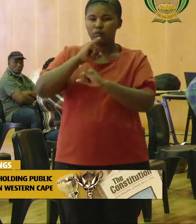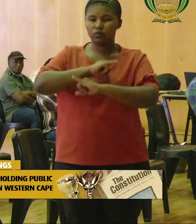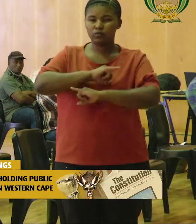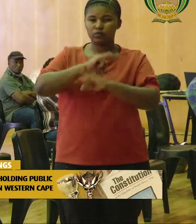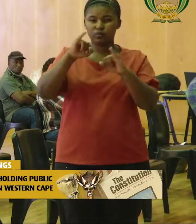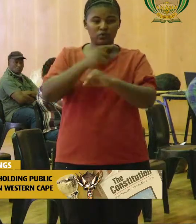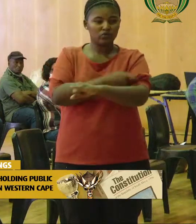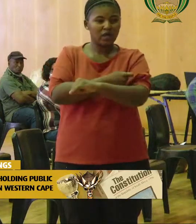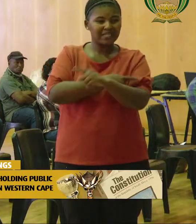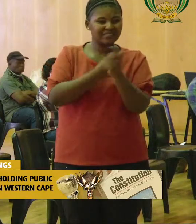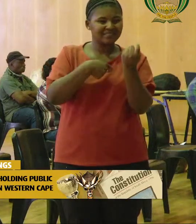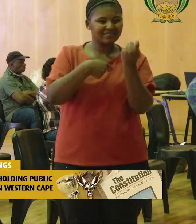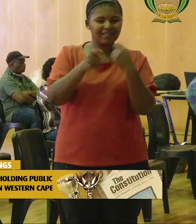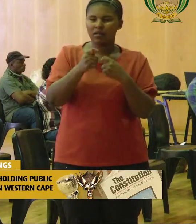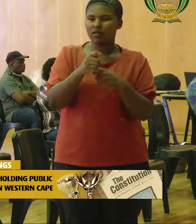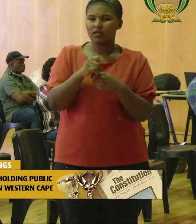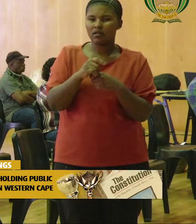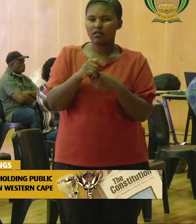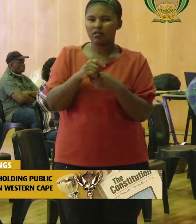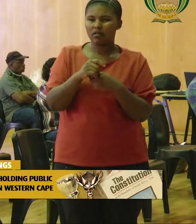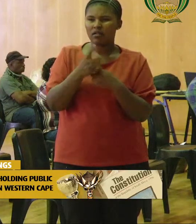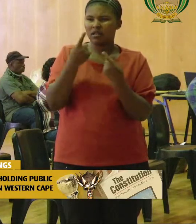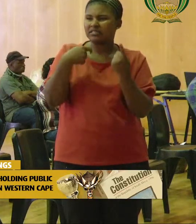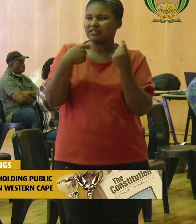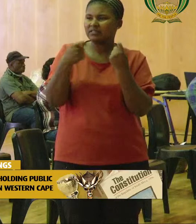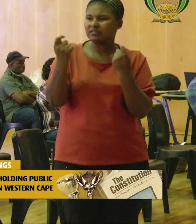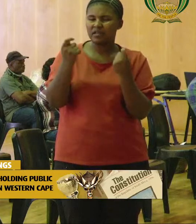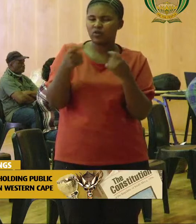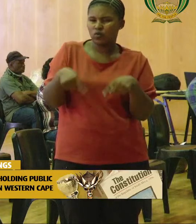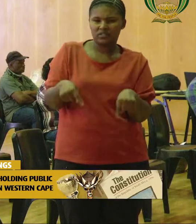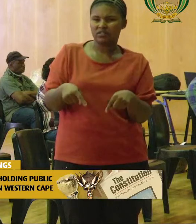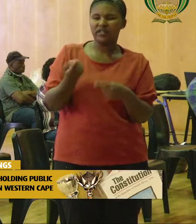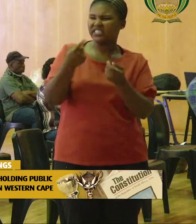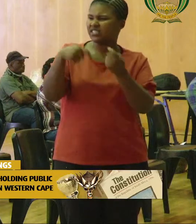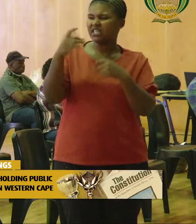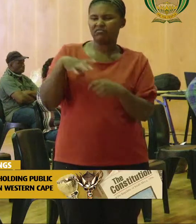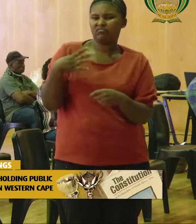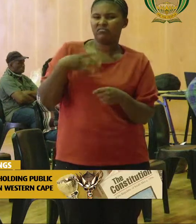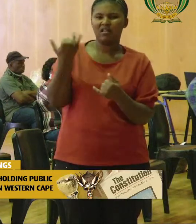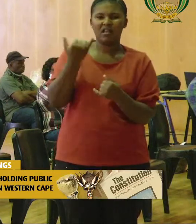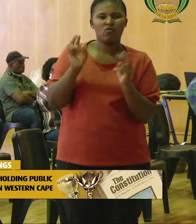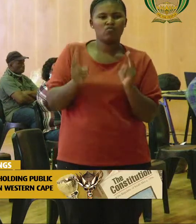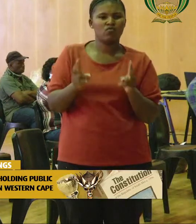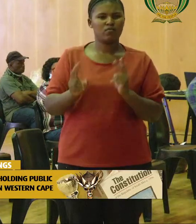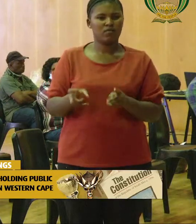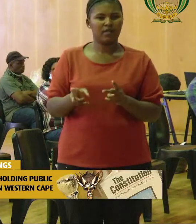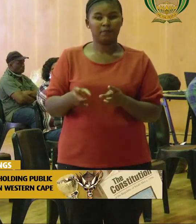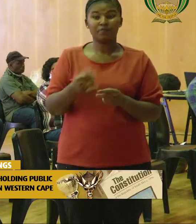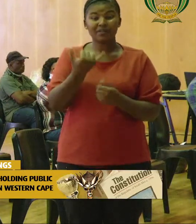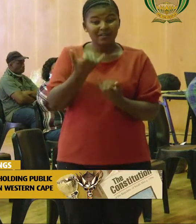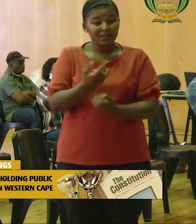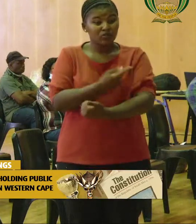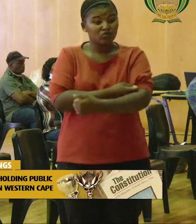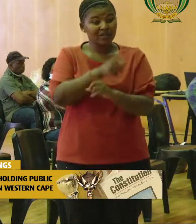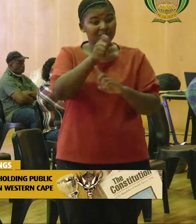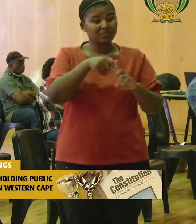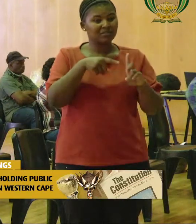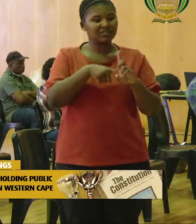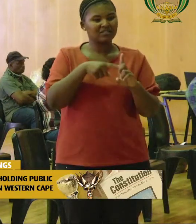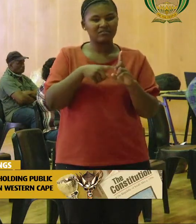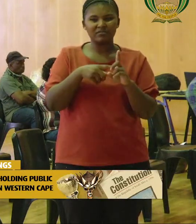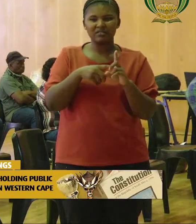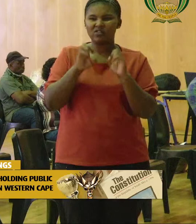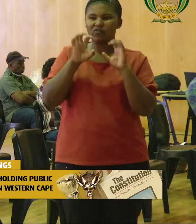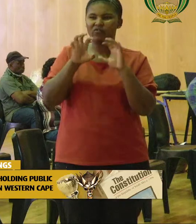zithengisa life and akho mntu uzawubeka ubomi bakhe esichengeni, koyiswa amapolisa. Ugovernment